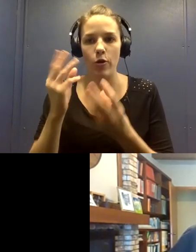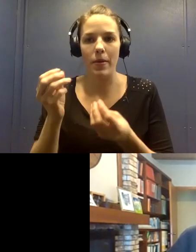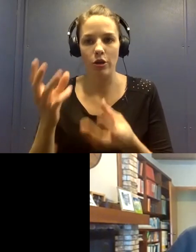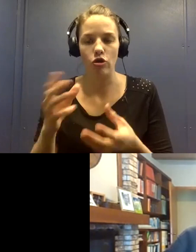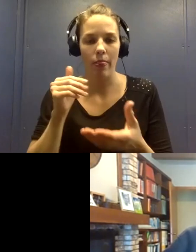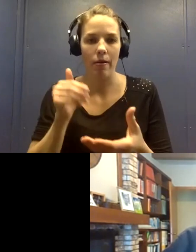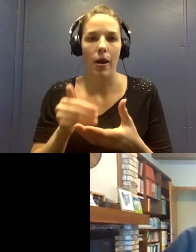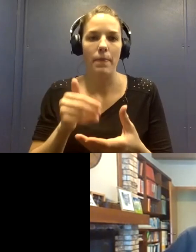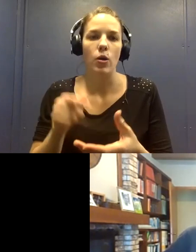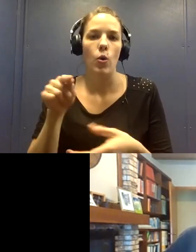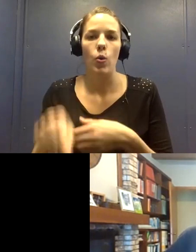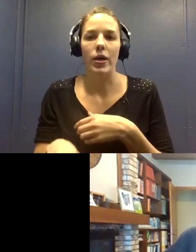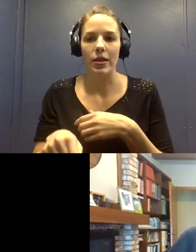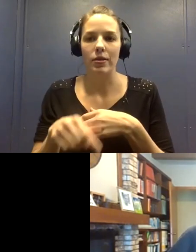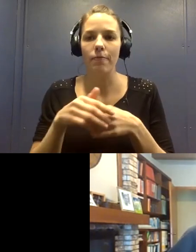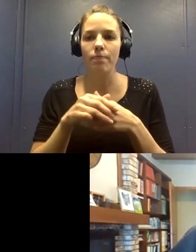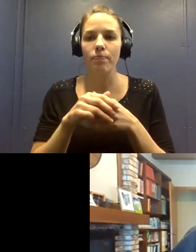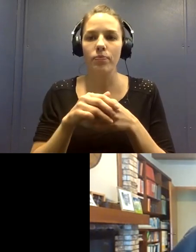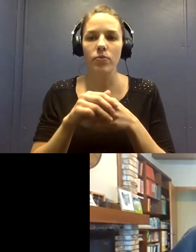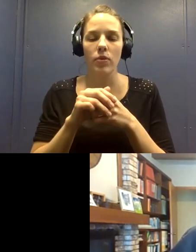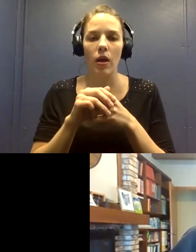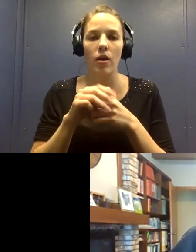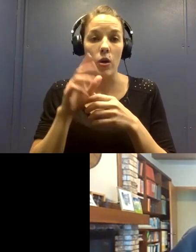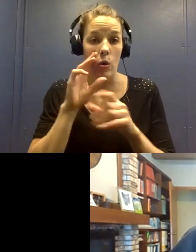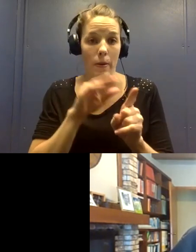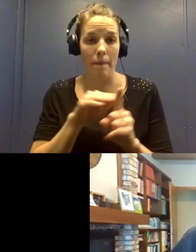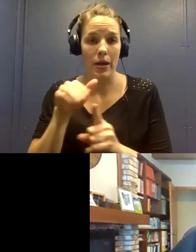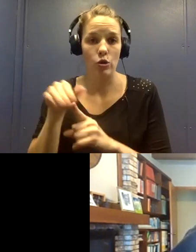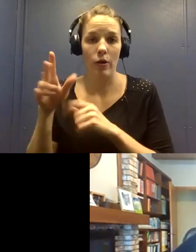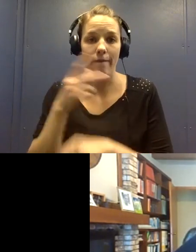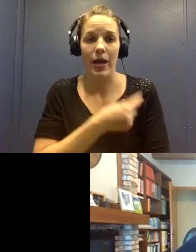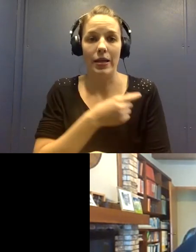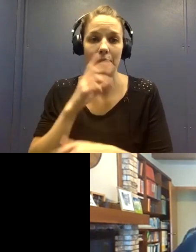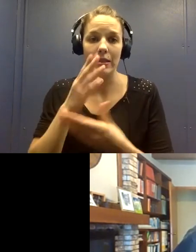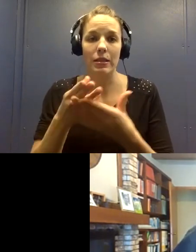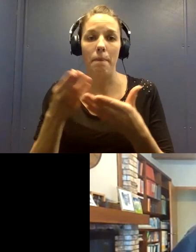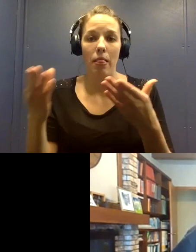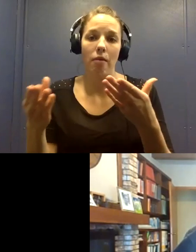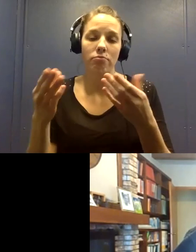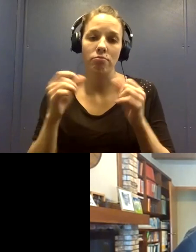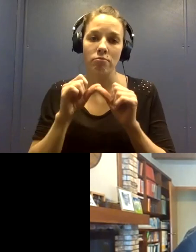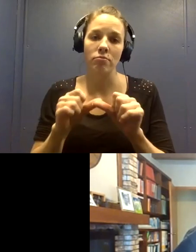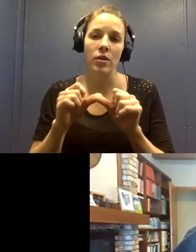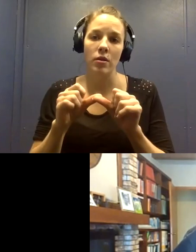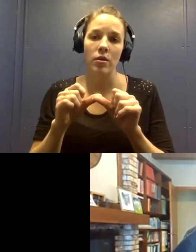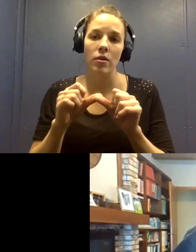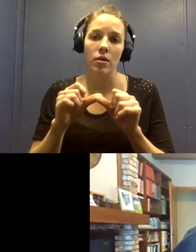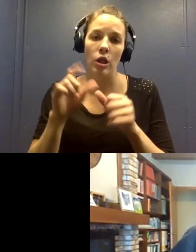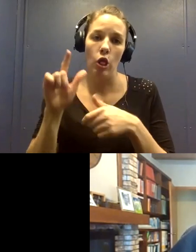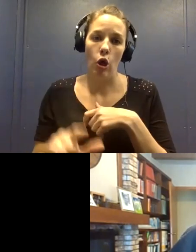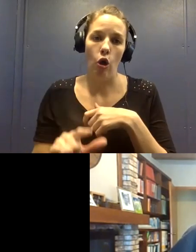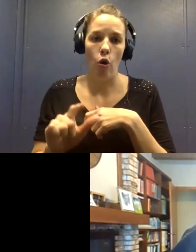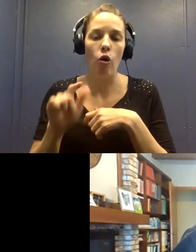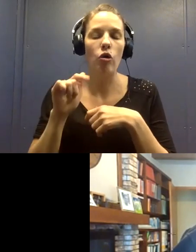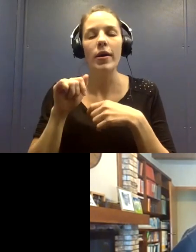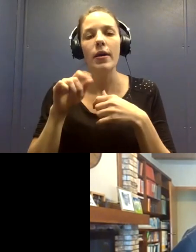that. We must remind everyone that vaccine supply coming into the county remains very low, but the number of